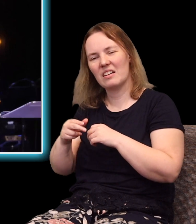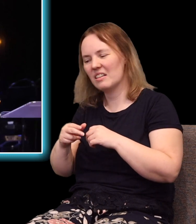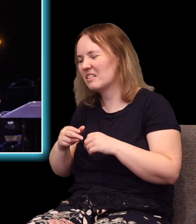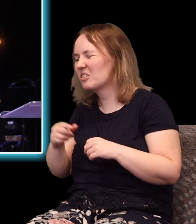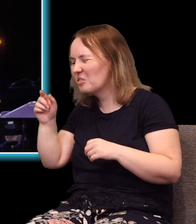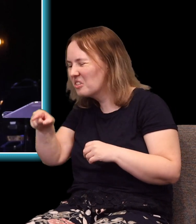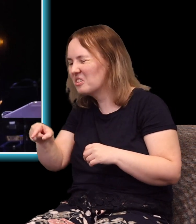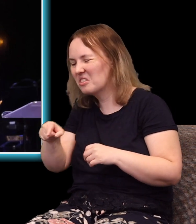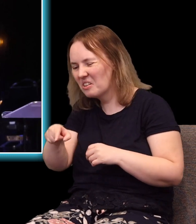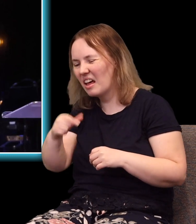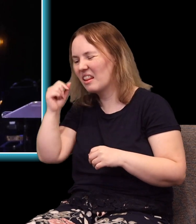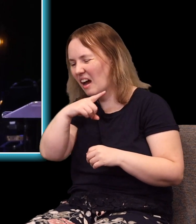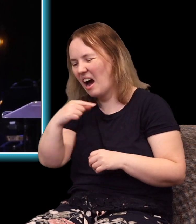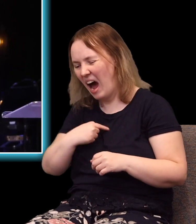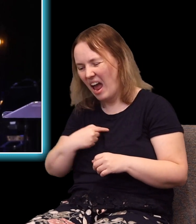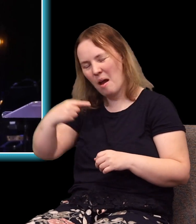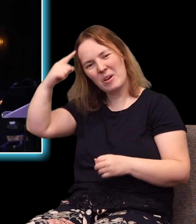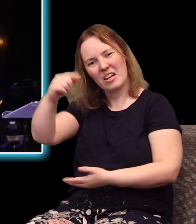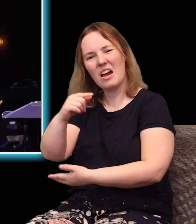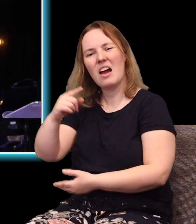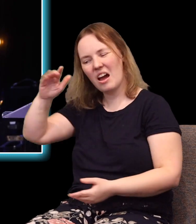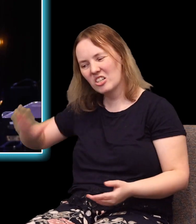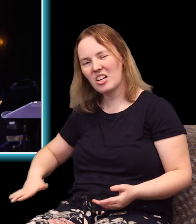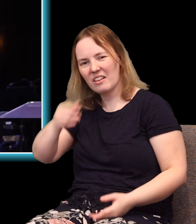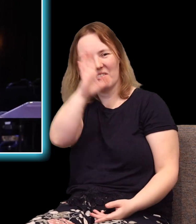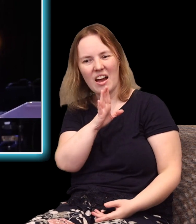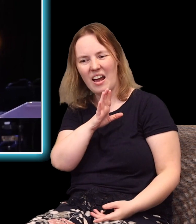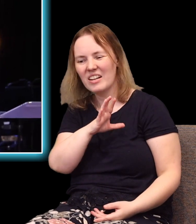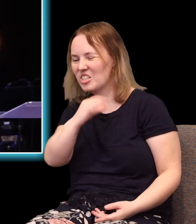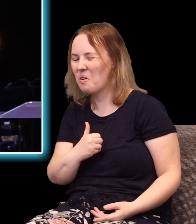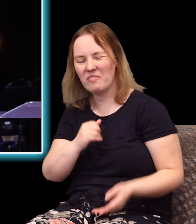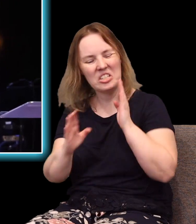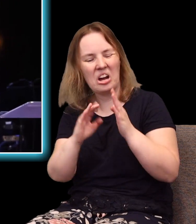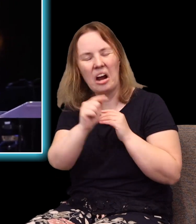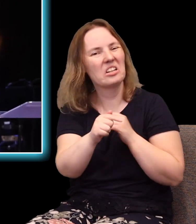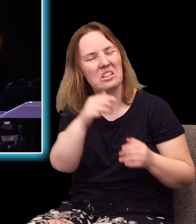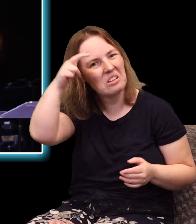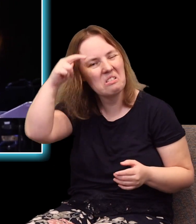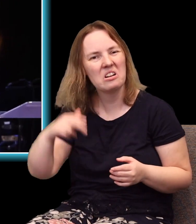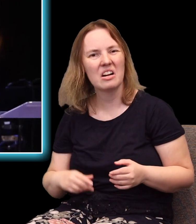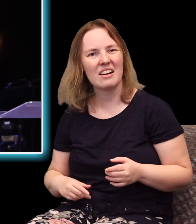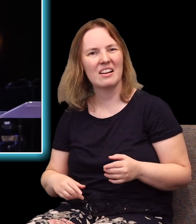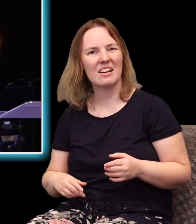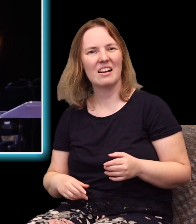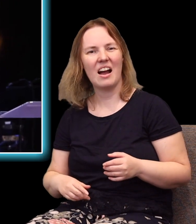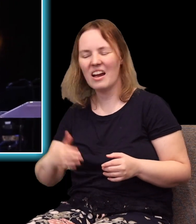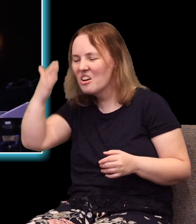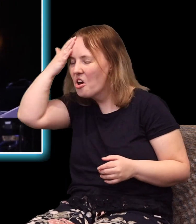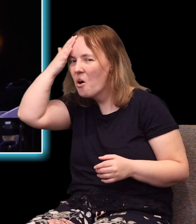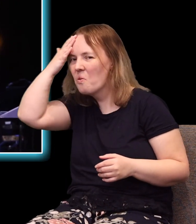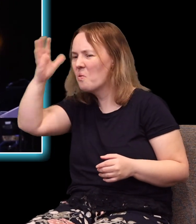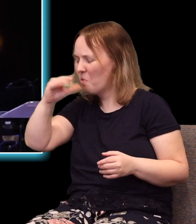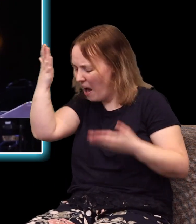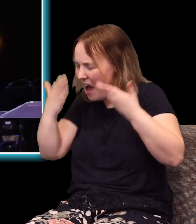you talking about? You're a liar from the beginning. I am a child of God. I know who I am, and I know I don't have to talk to you. I don't have to waste my time on you. I know what I'm